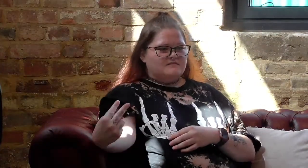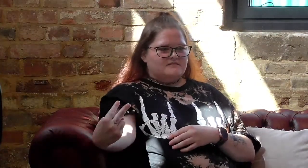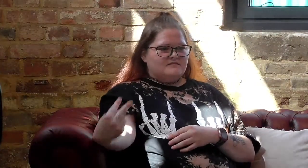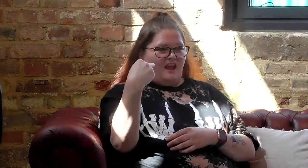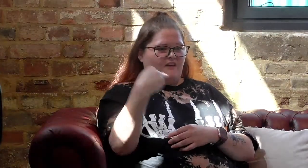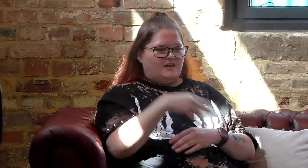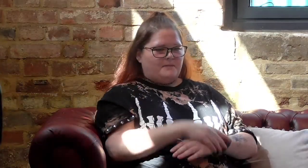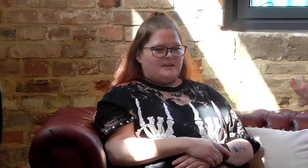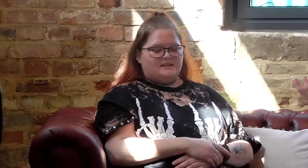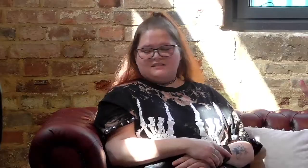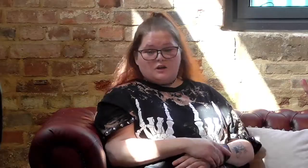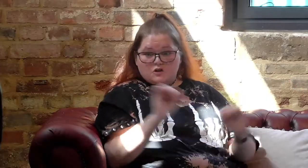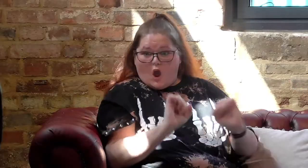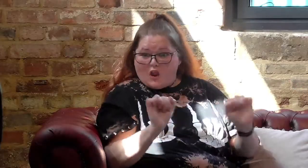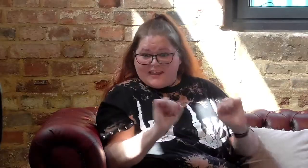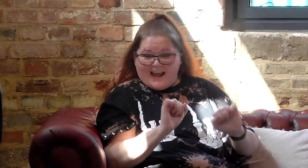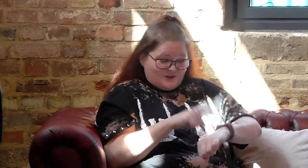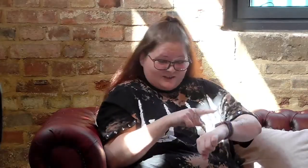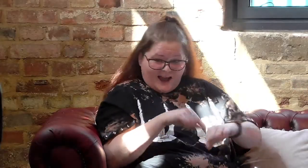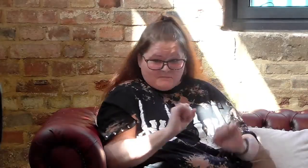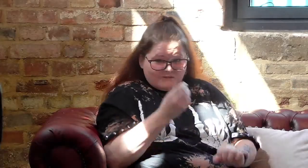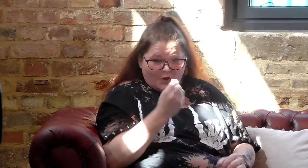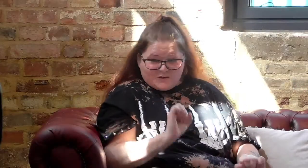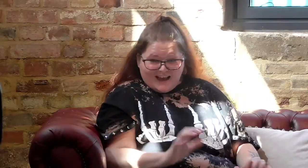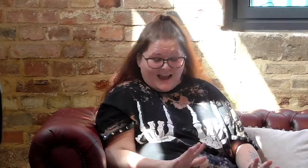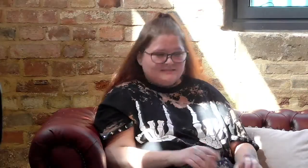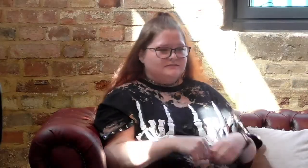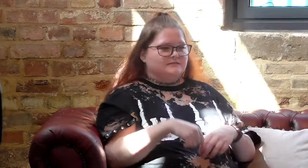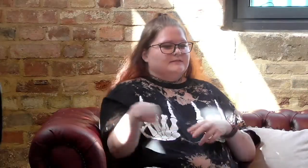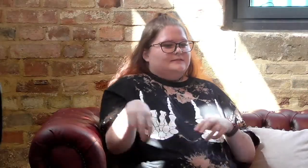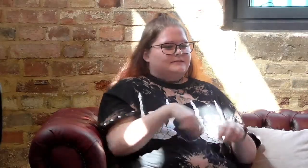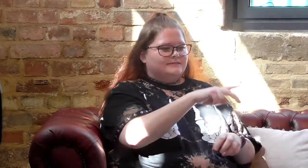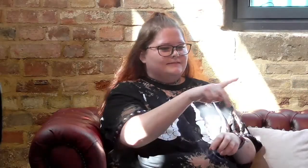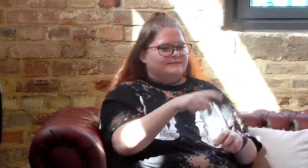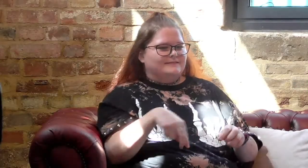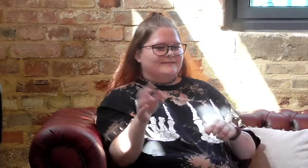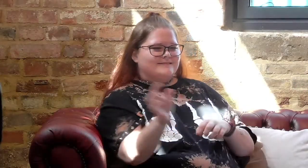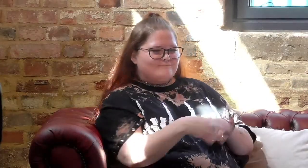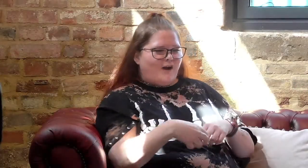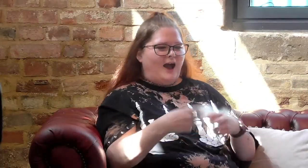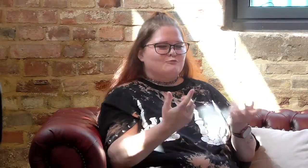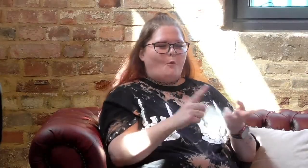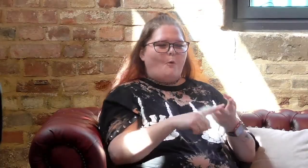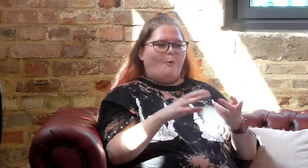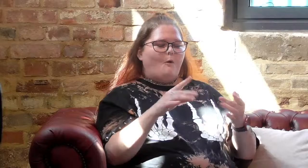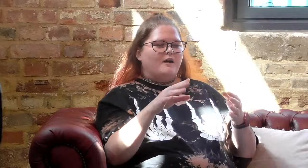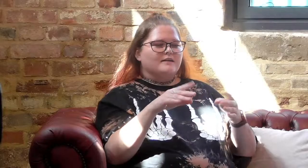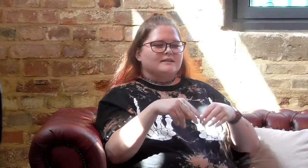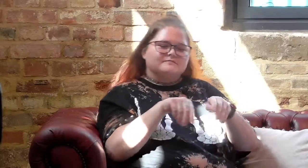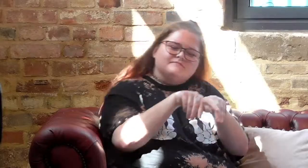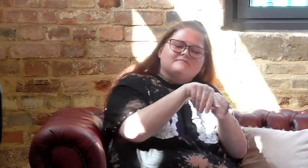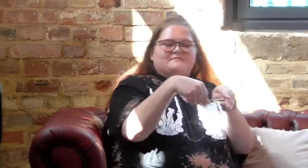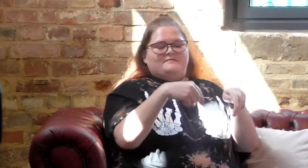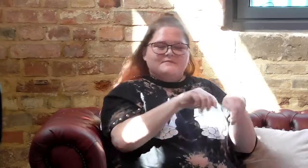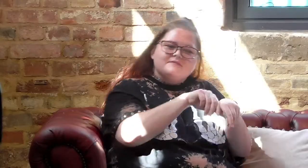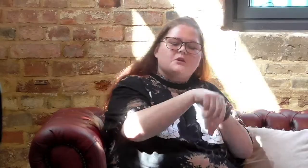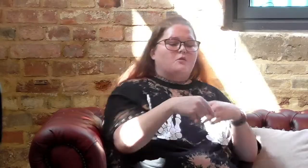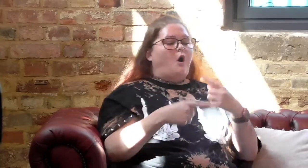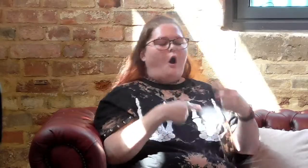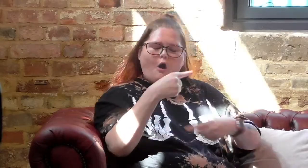and she'll just sit there and stare at me. And I'll be like, not yet, it's not time for food yet. Oh, she's judging you. And then she'll just really